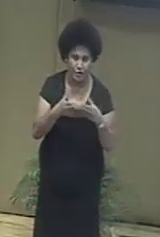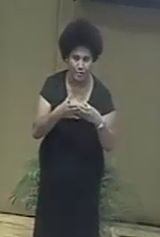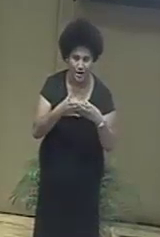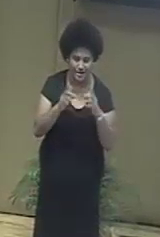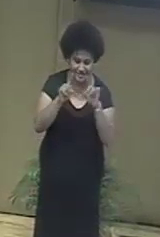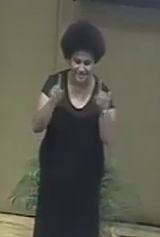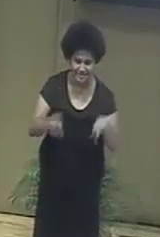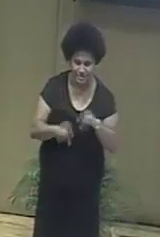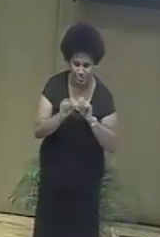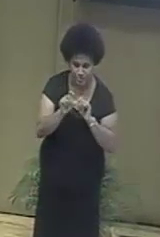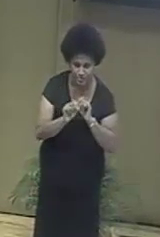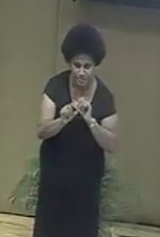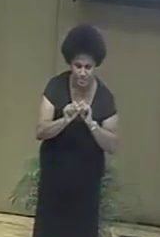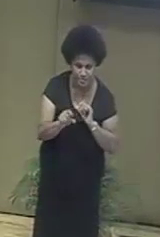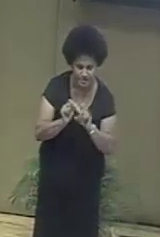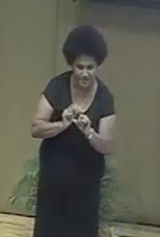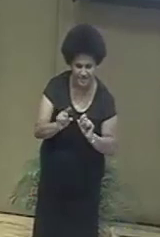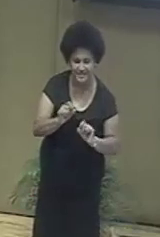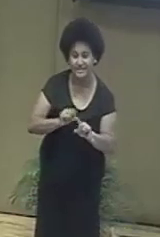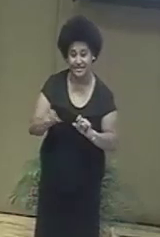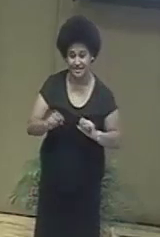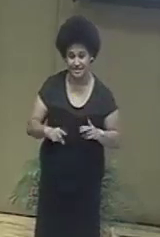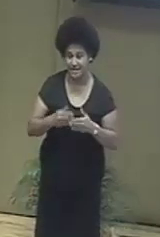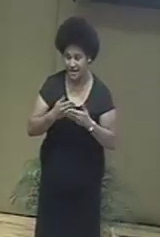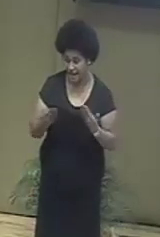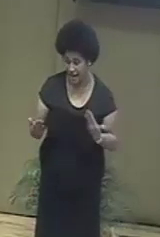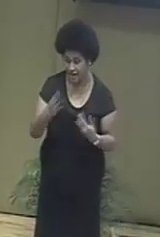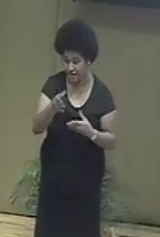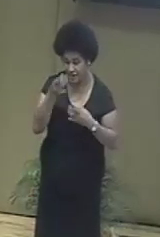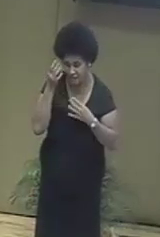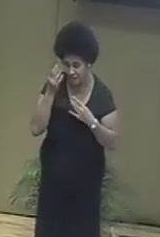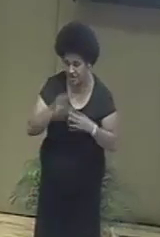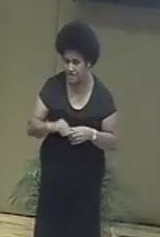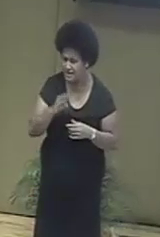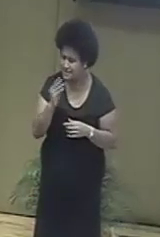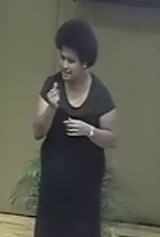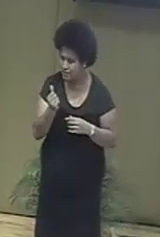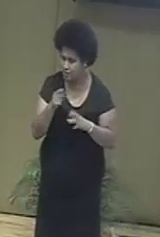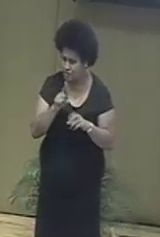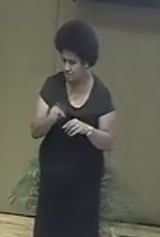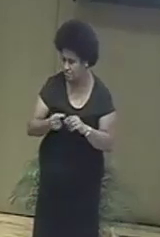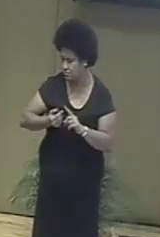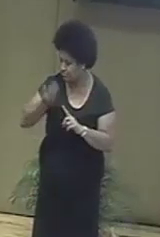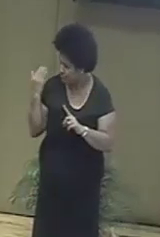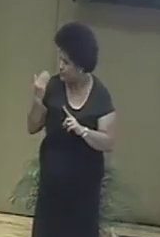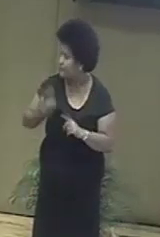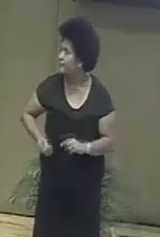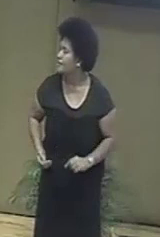that, but in doing so, how you bring that information back in. So one of the tricks we've done for many years,